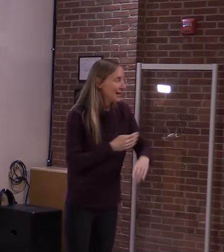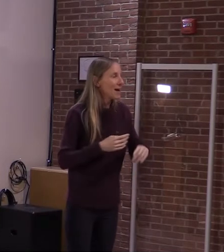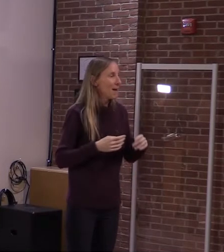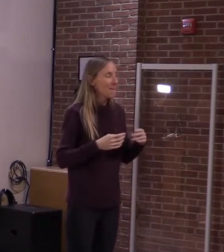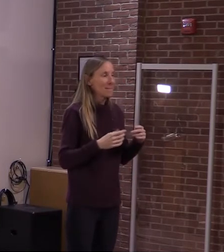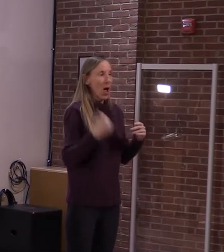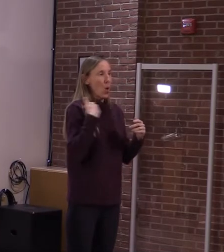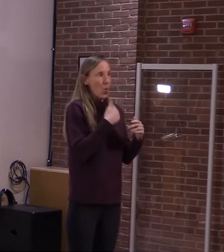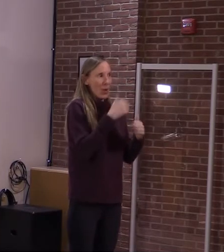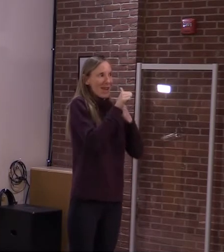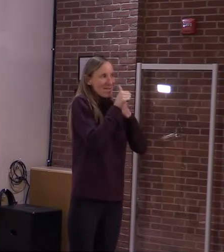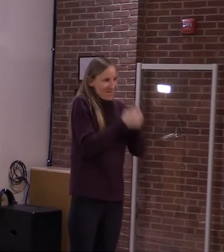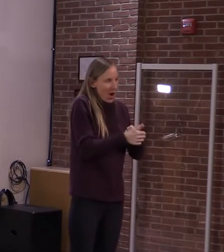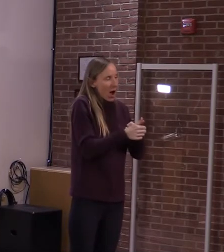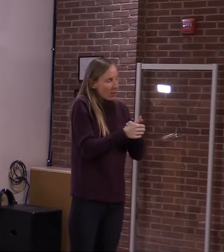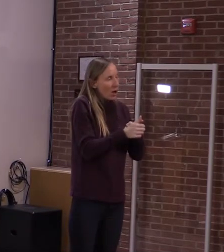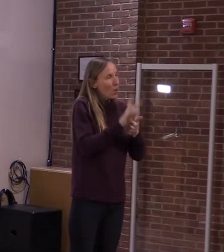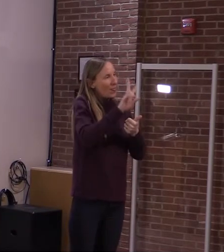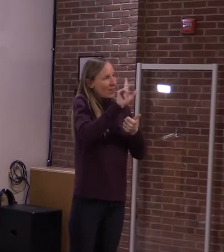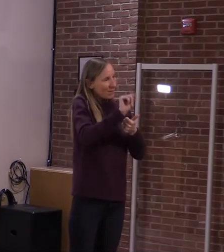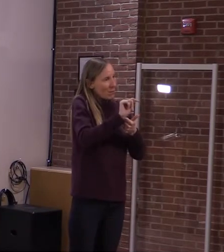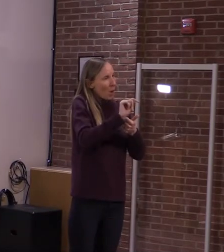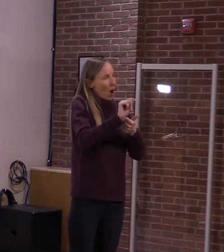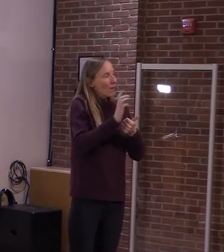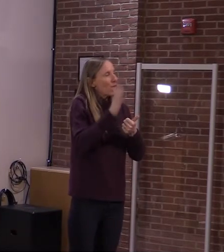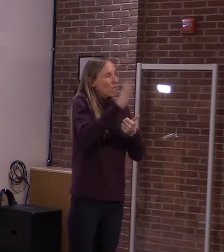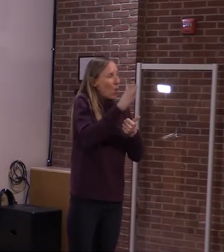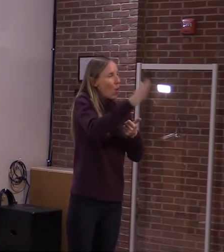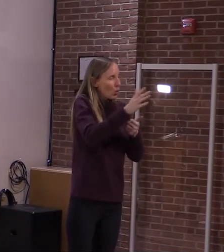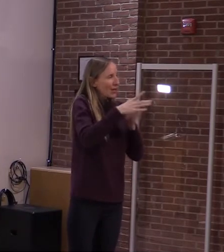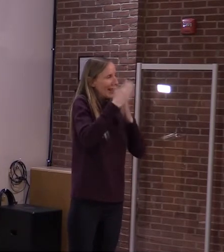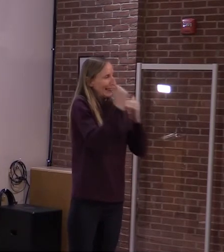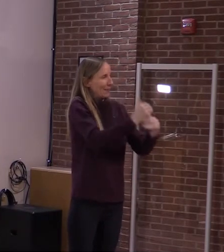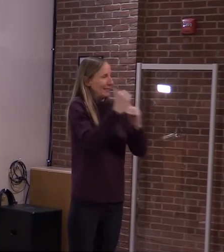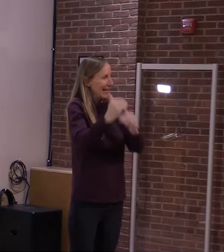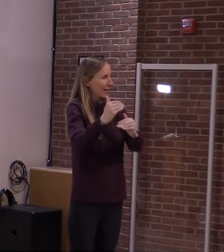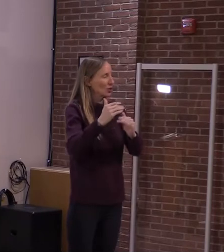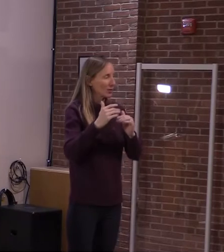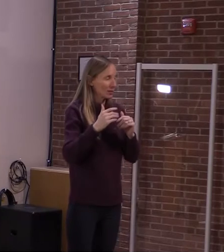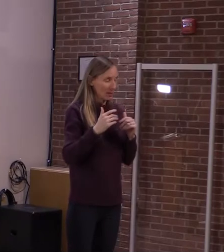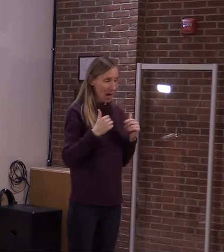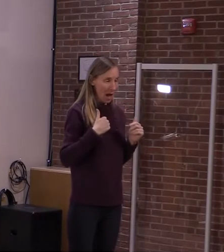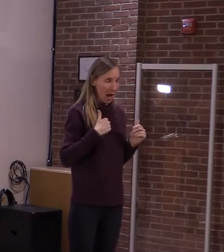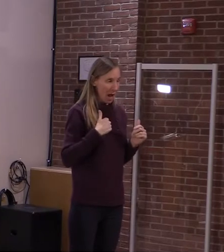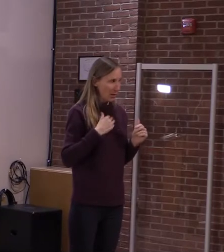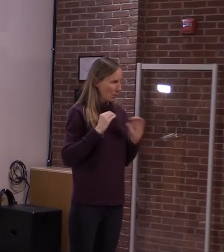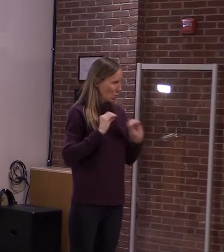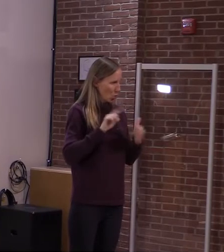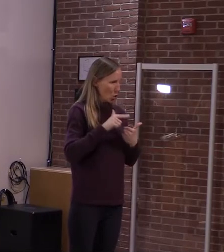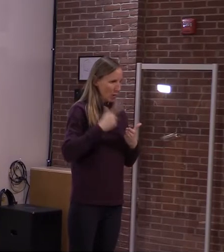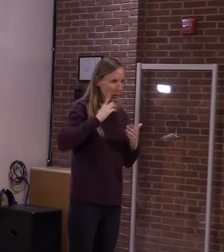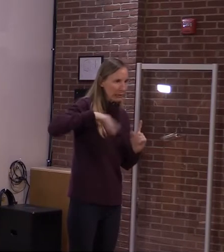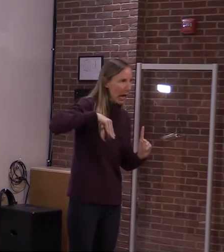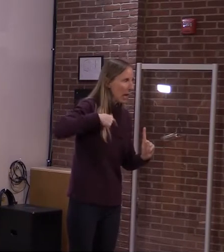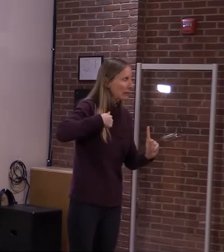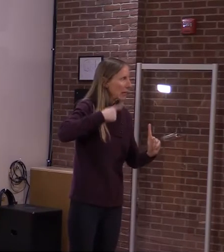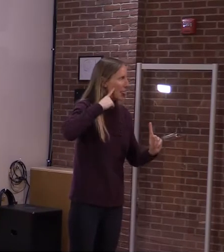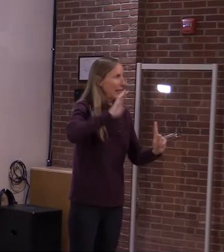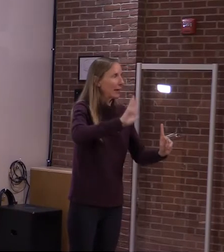follows the Vermont Forward limitation. So, Guy, I don't think there's been any graduations yet,